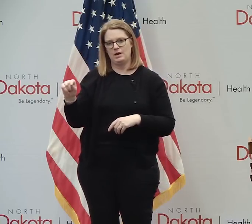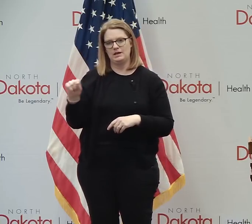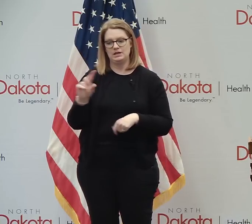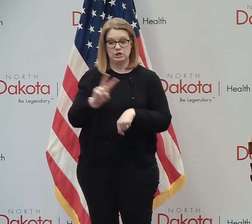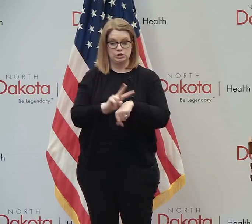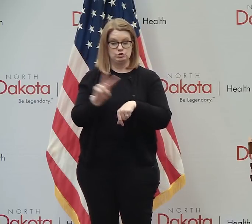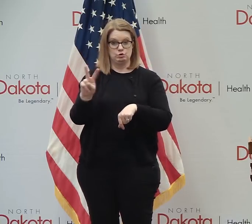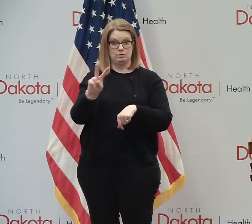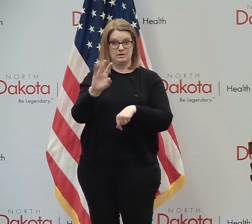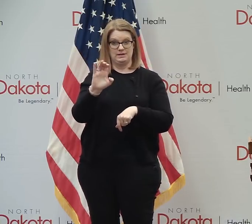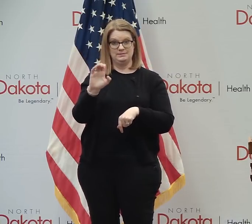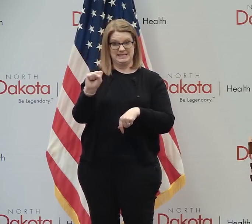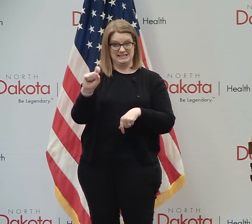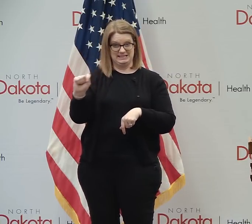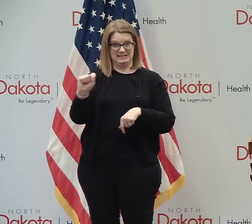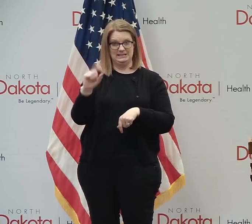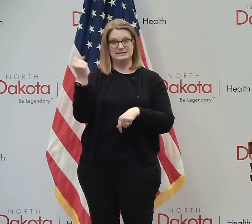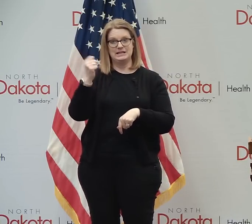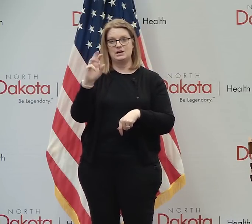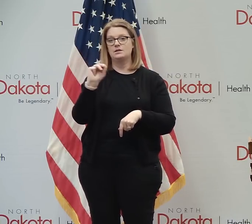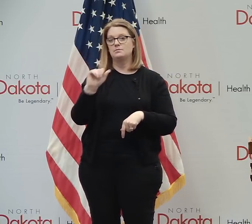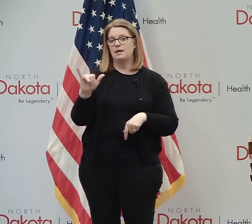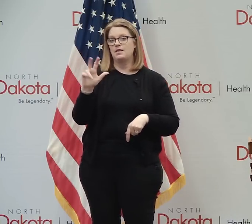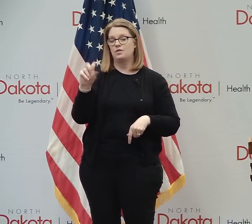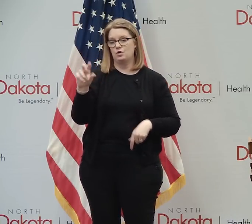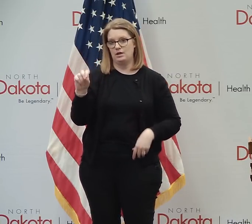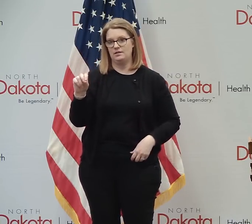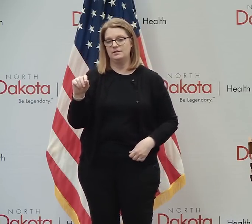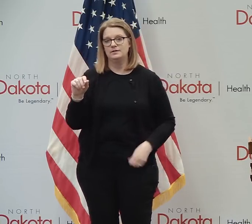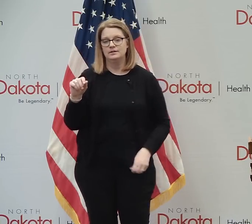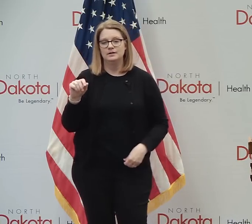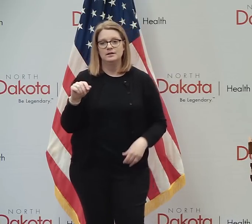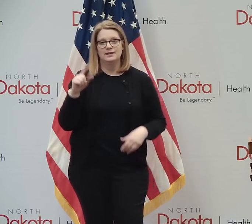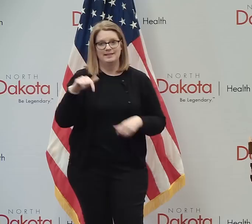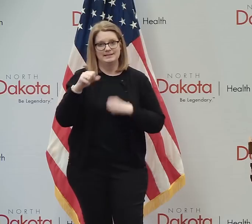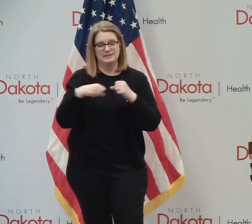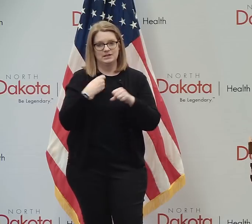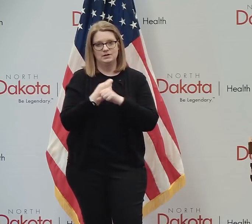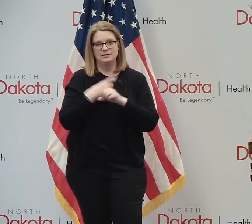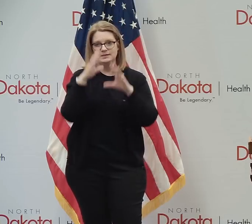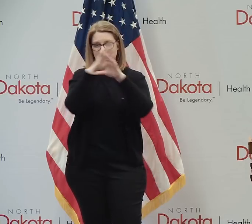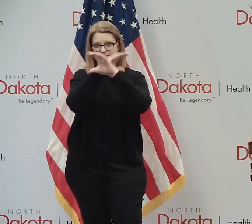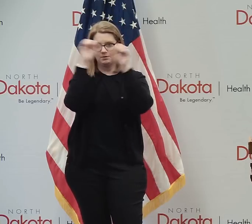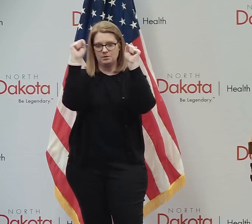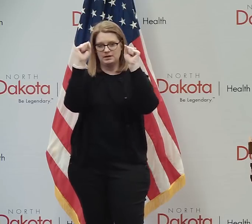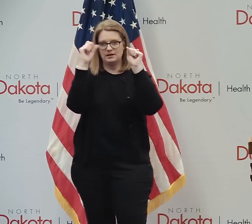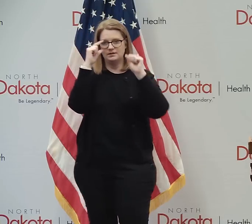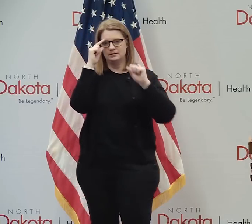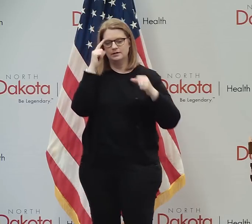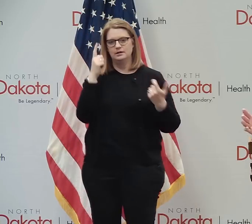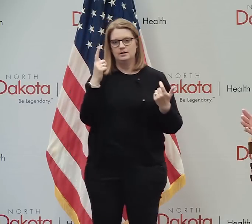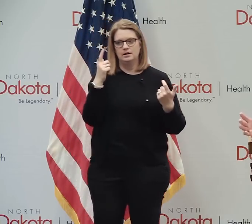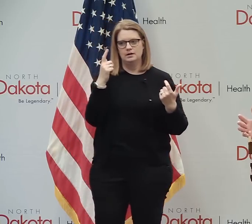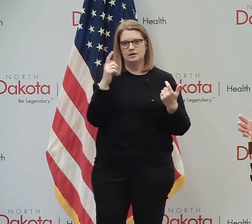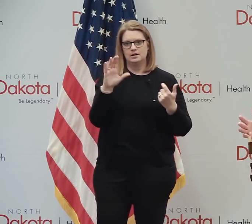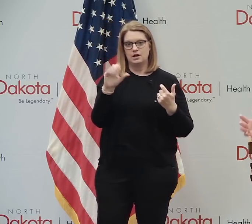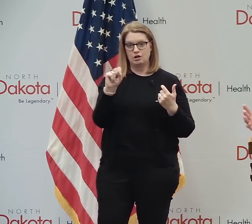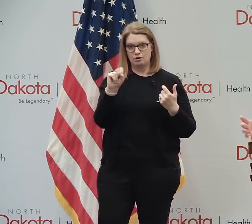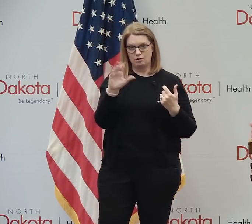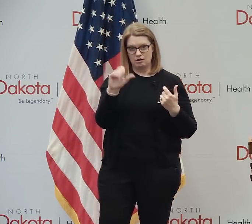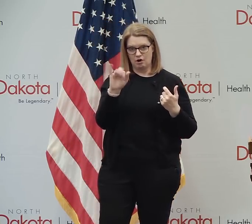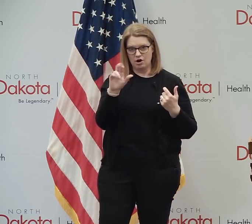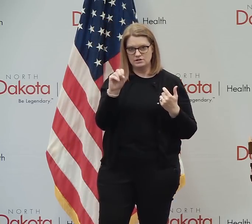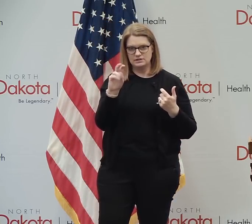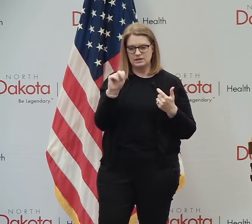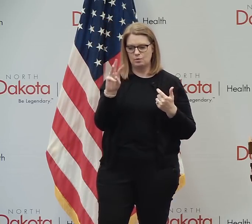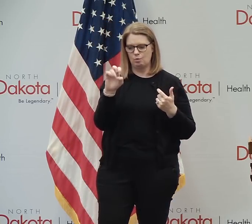2 p.m. Central Time on Saturday, May 30th in this year. Superintendent, we're going to have Carson Wentz,